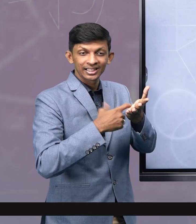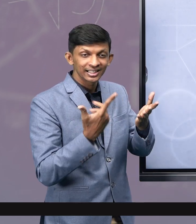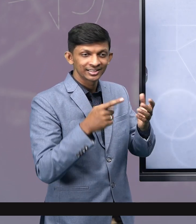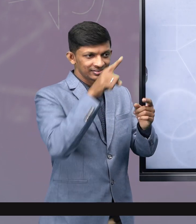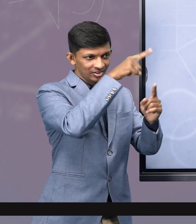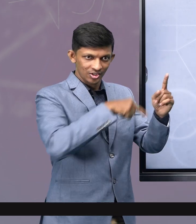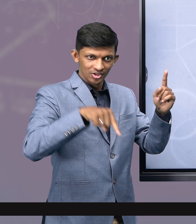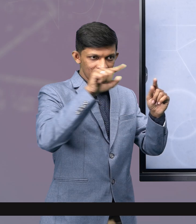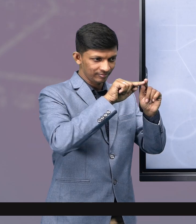radius,